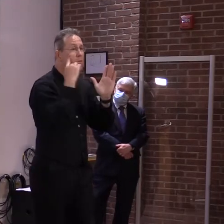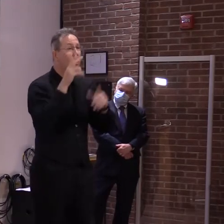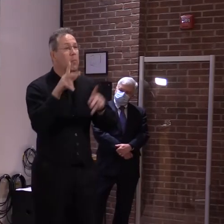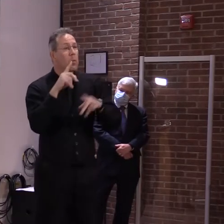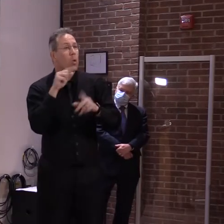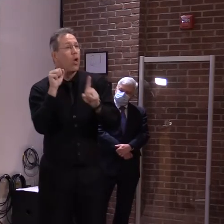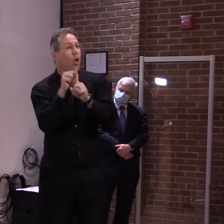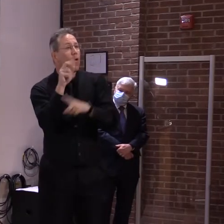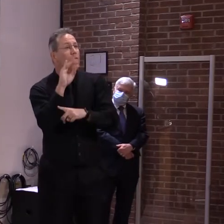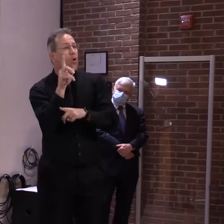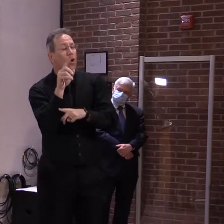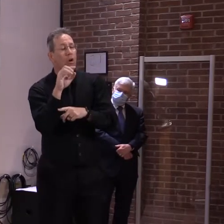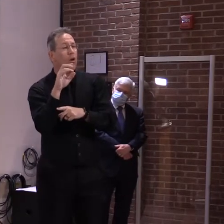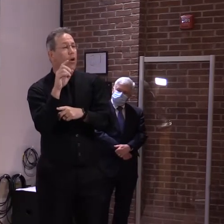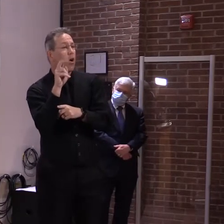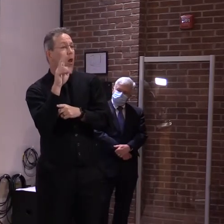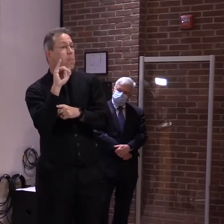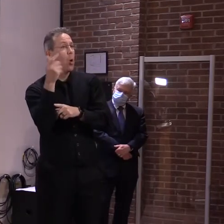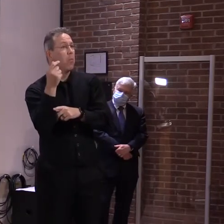is